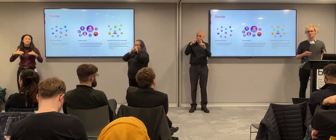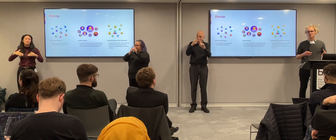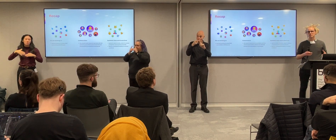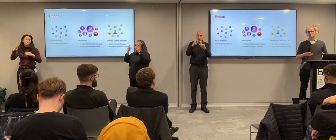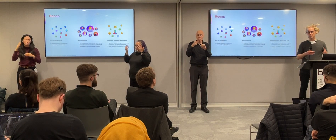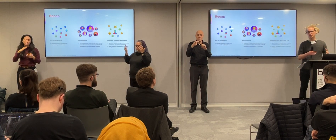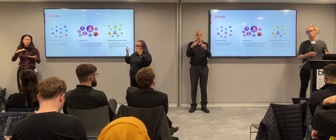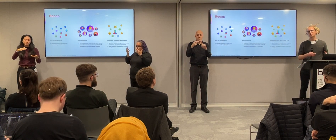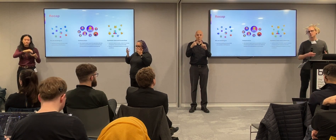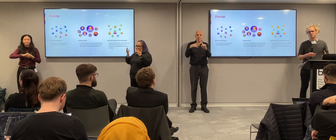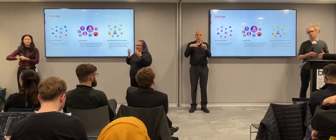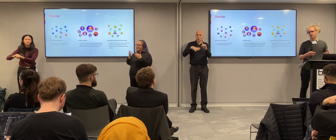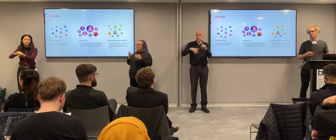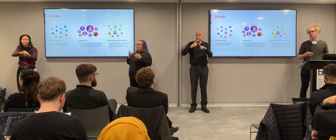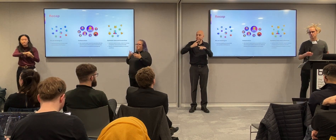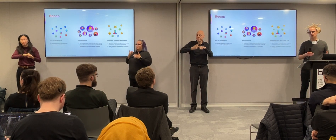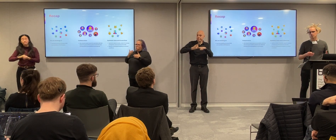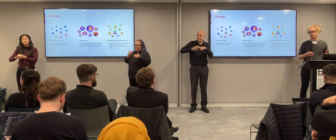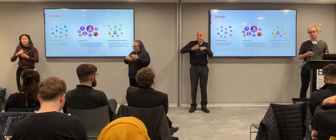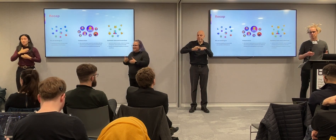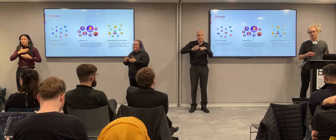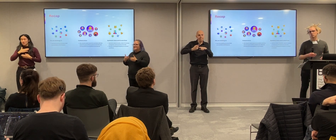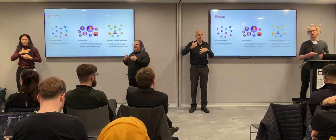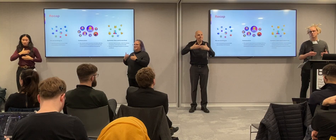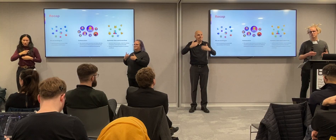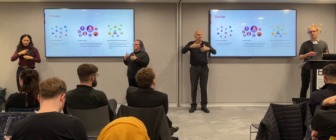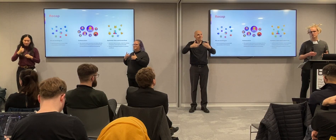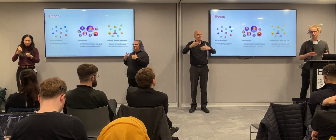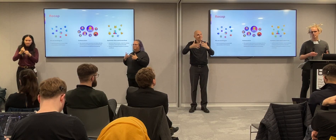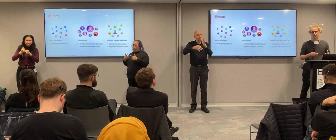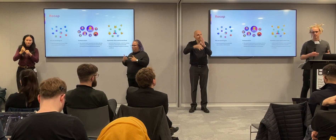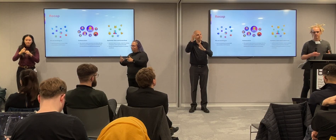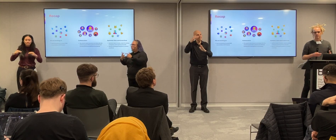to speed up the field, to make sure that